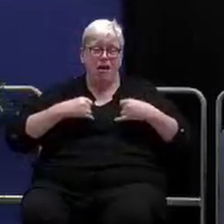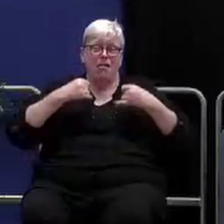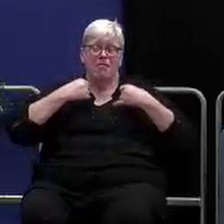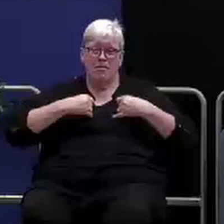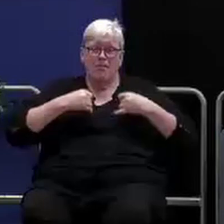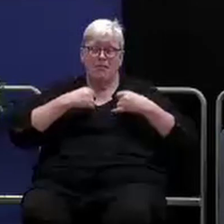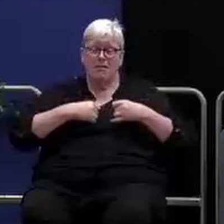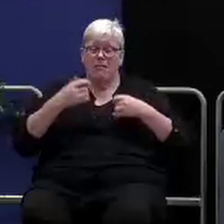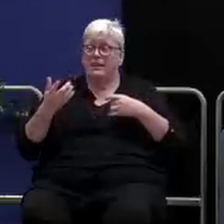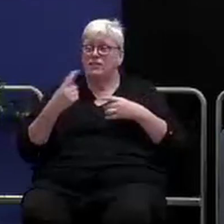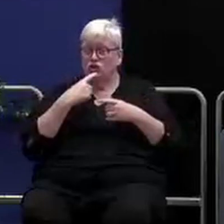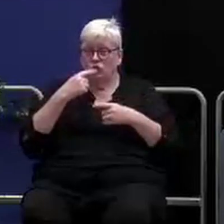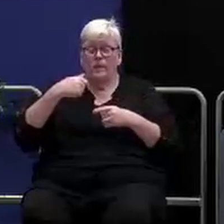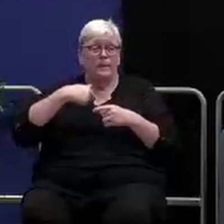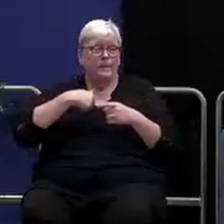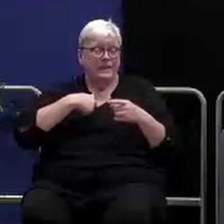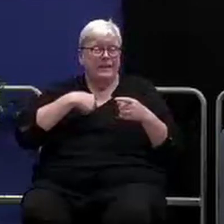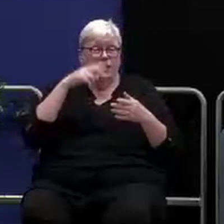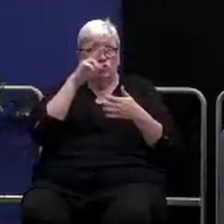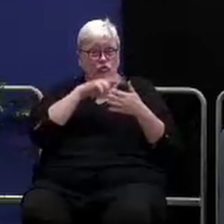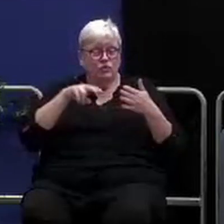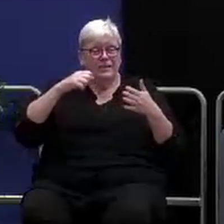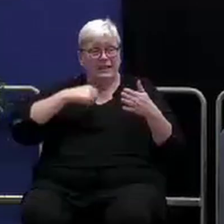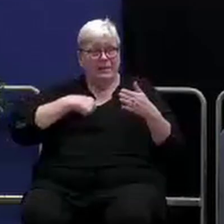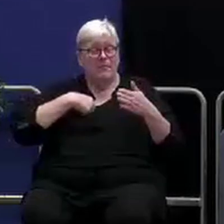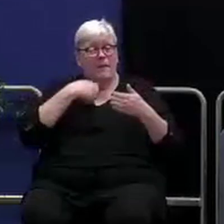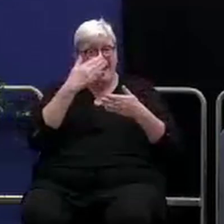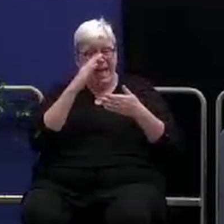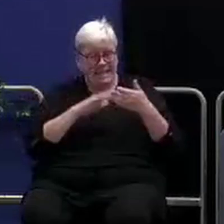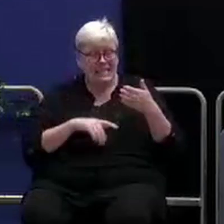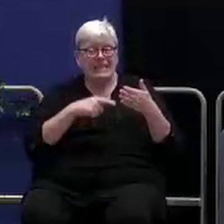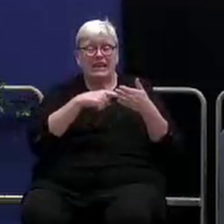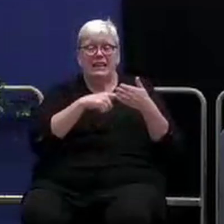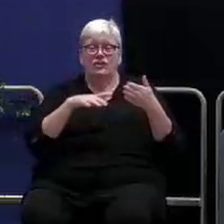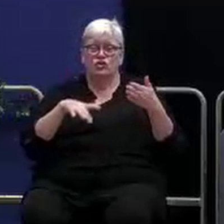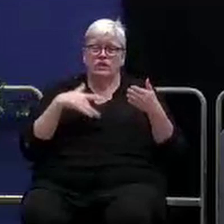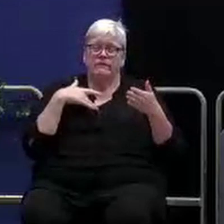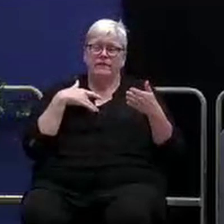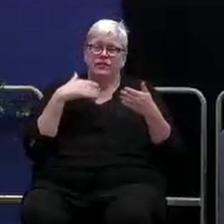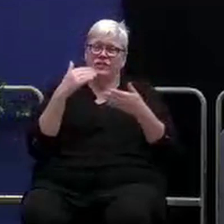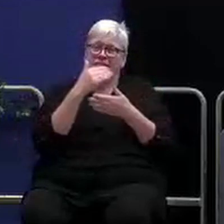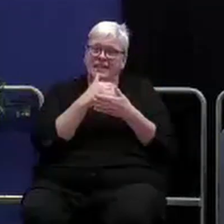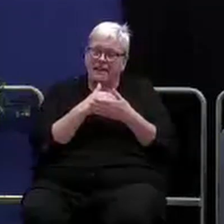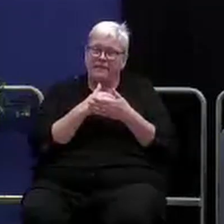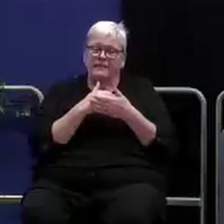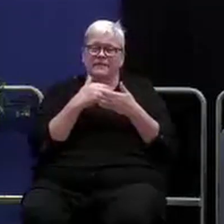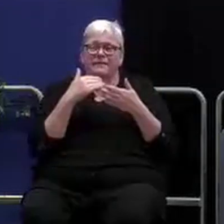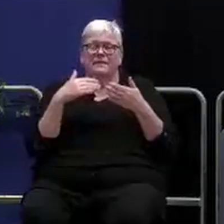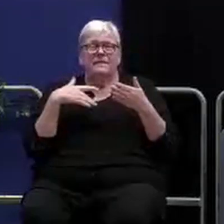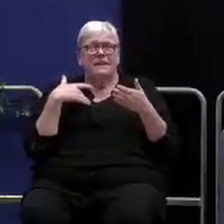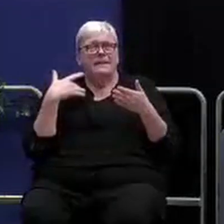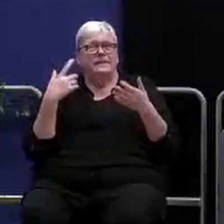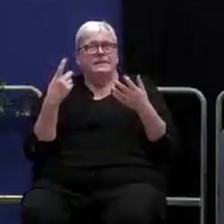she said to me that reading my piece, she felt really seen, and that it was